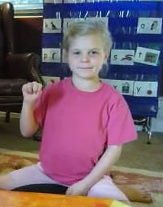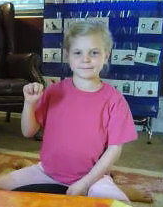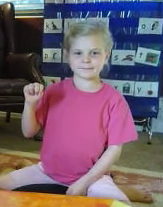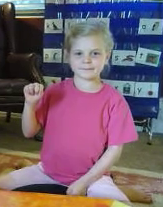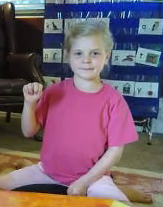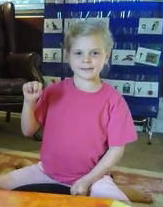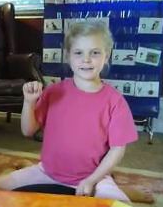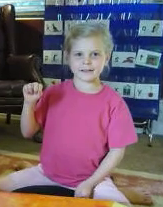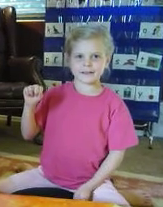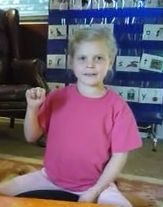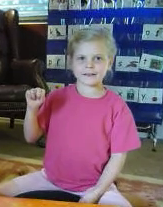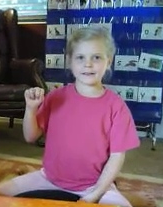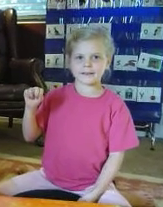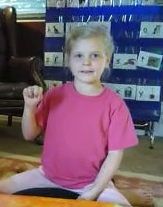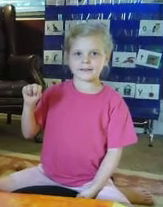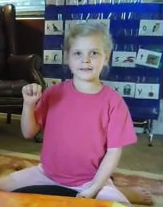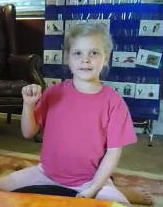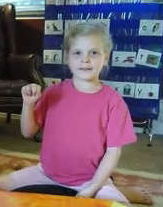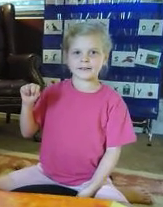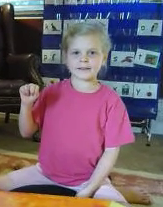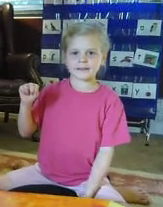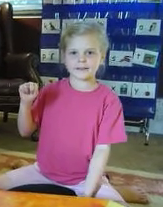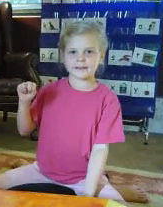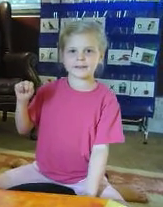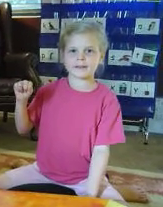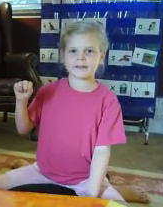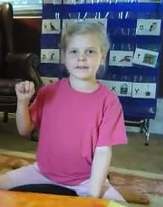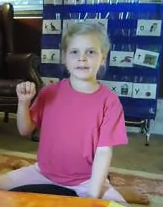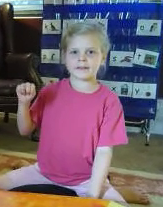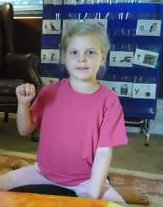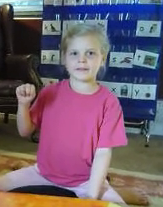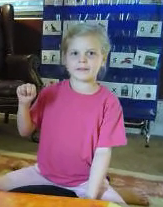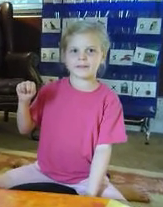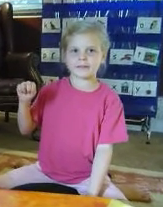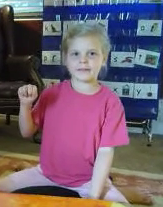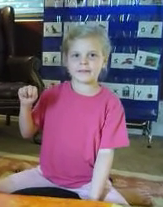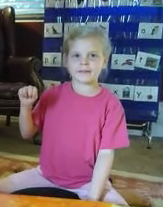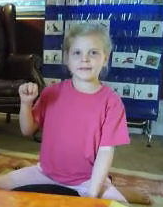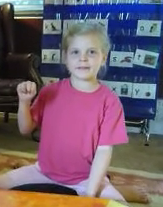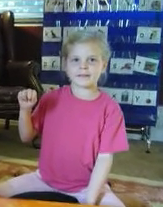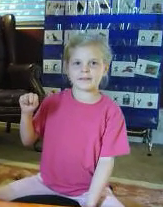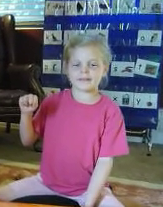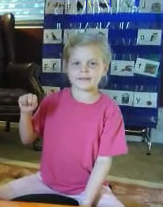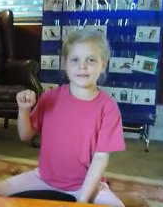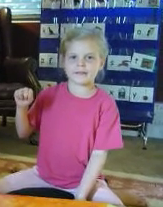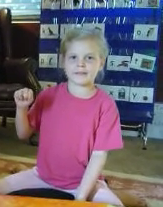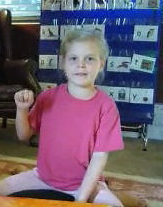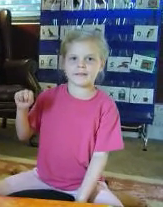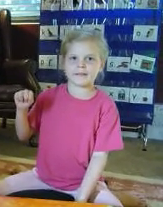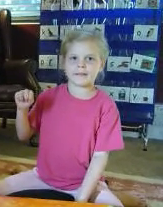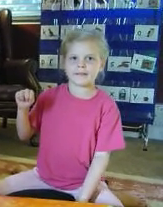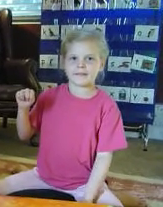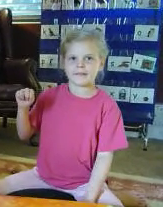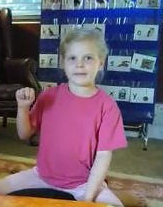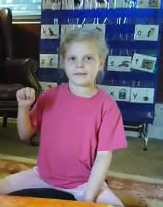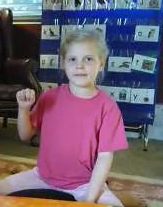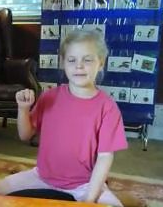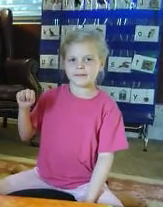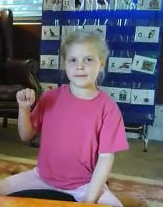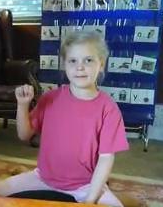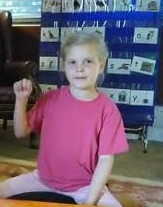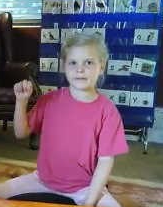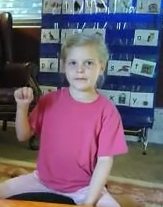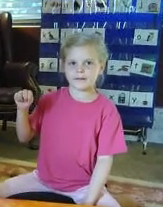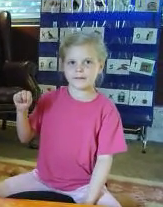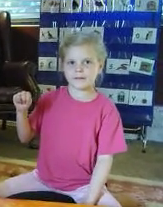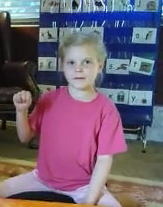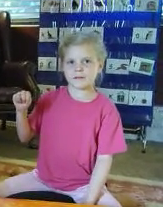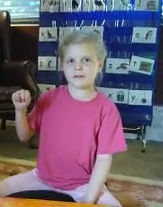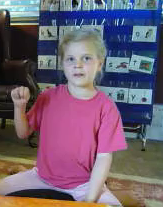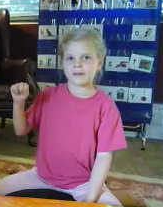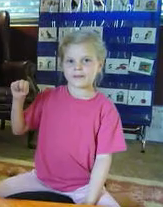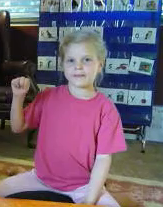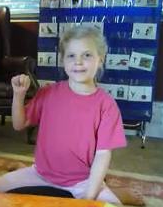together. N, N, N, N, N. And again. N,